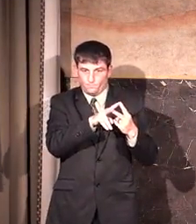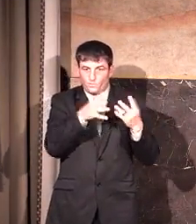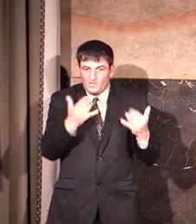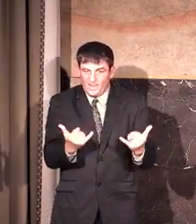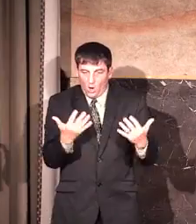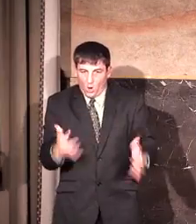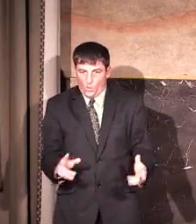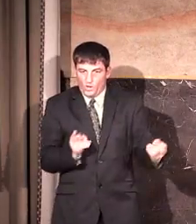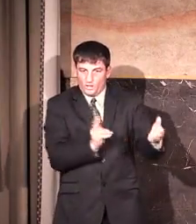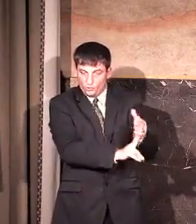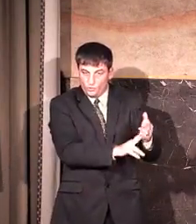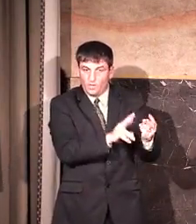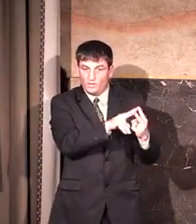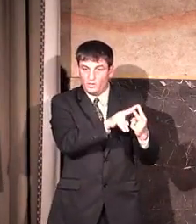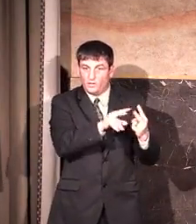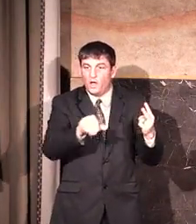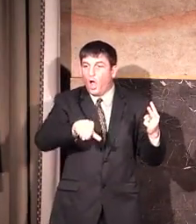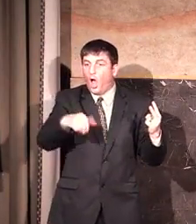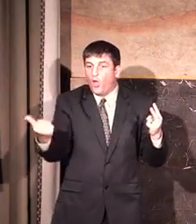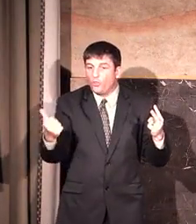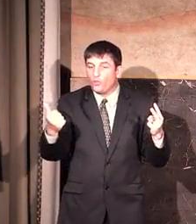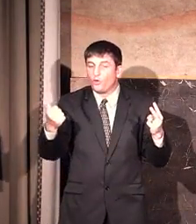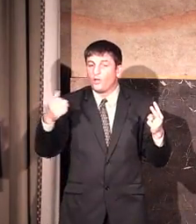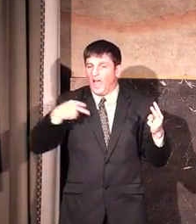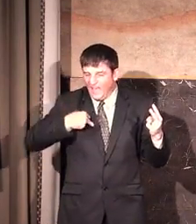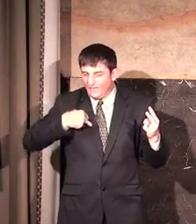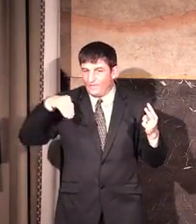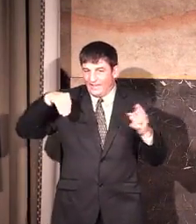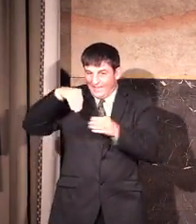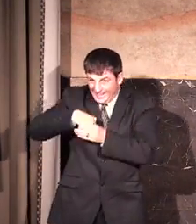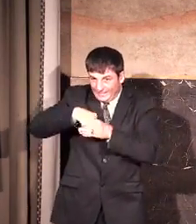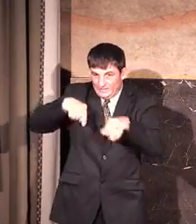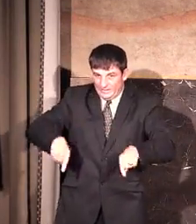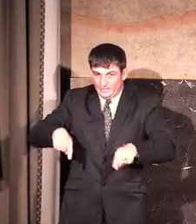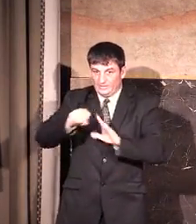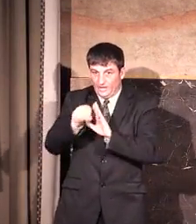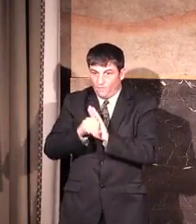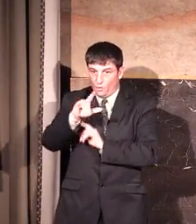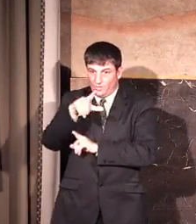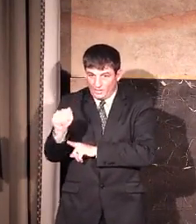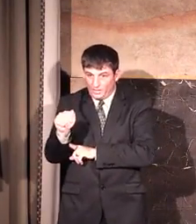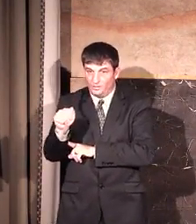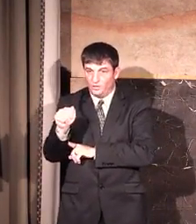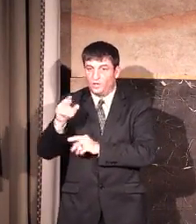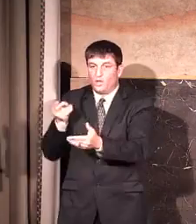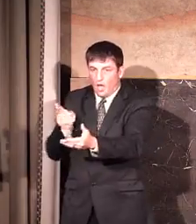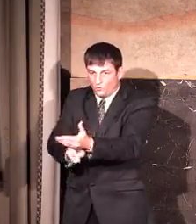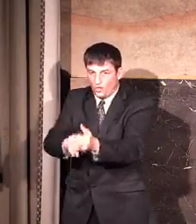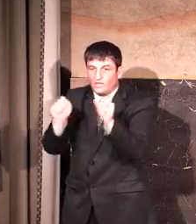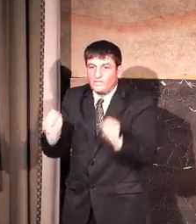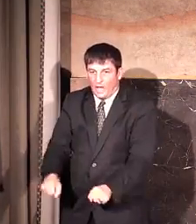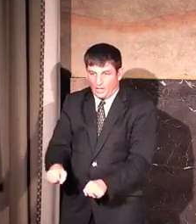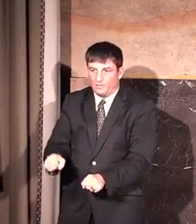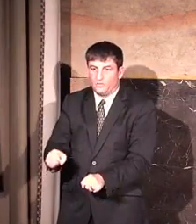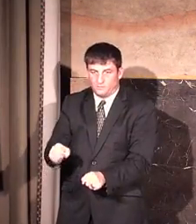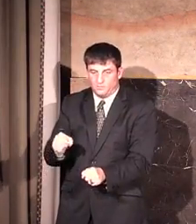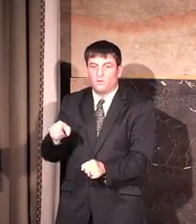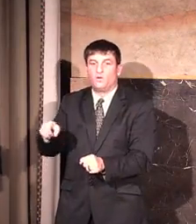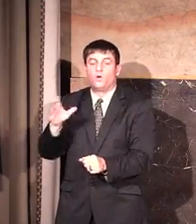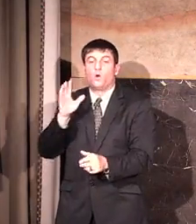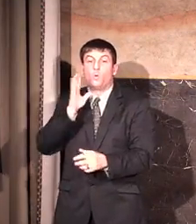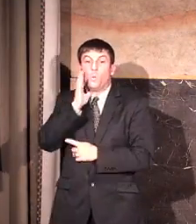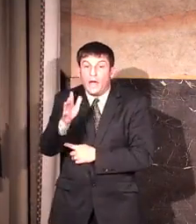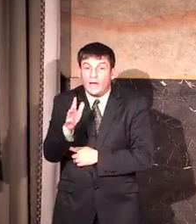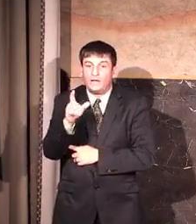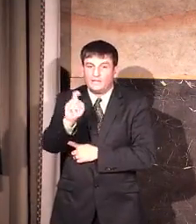with, and we have others that we can contract with in the state that can help us move up to larger numbers if we need them. Because what it comes down to is we're going to need